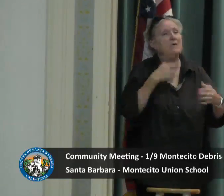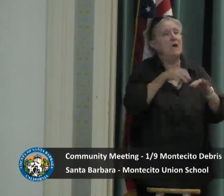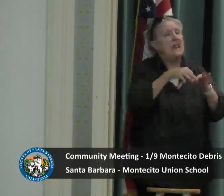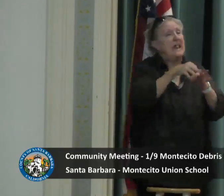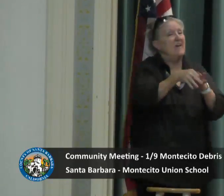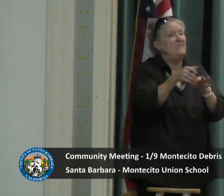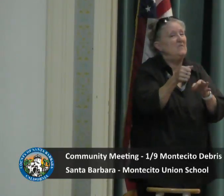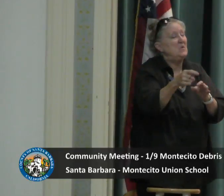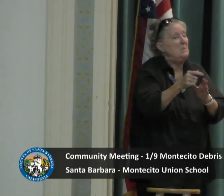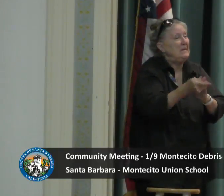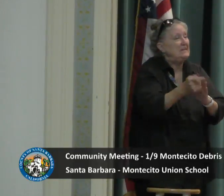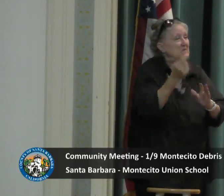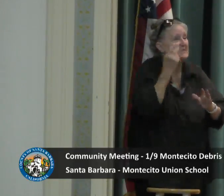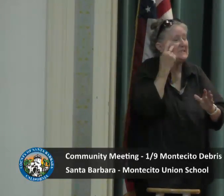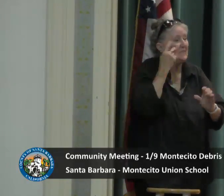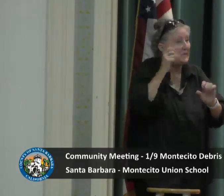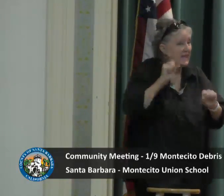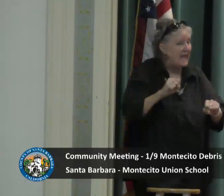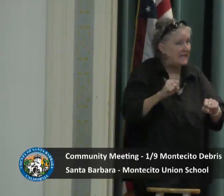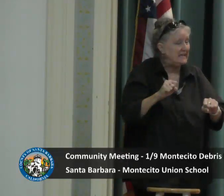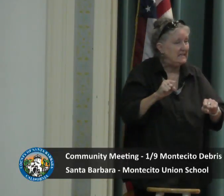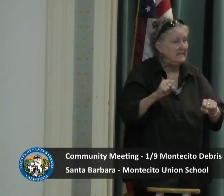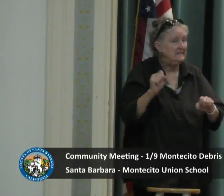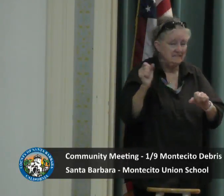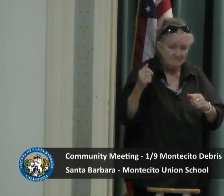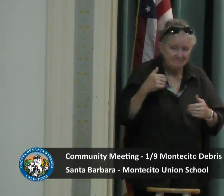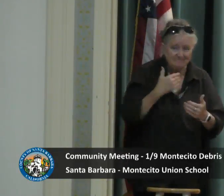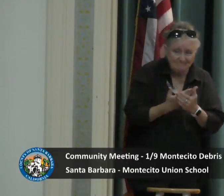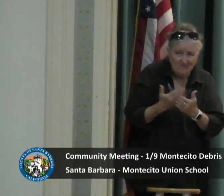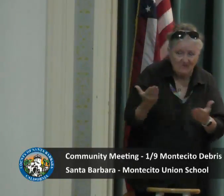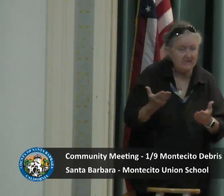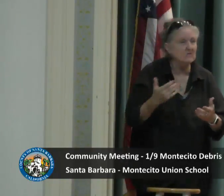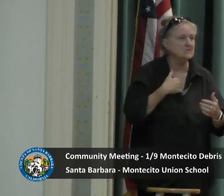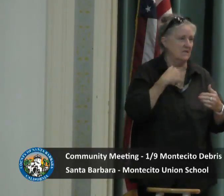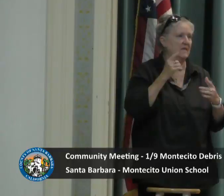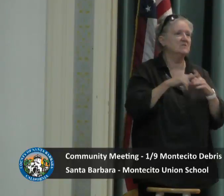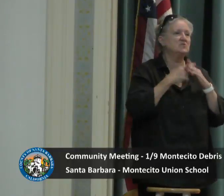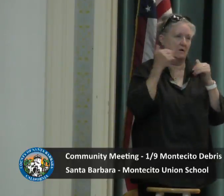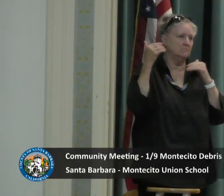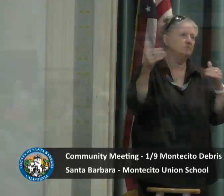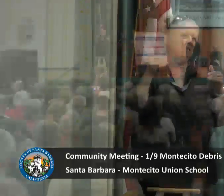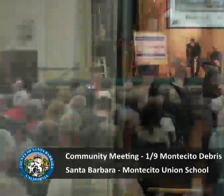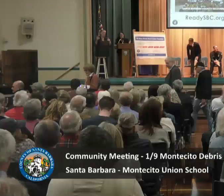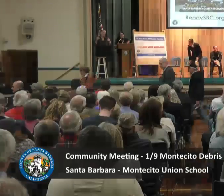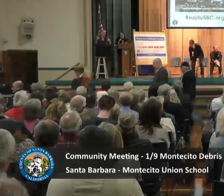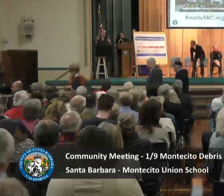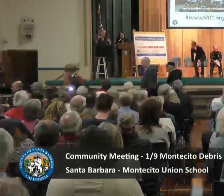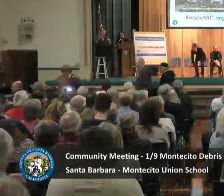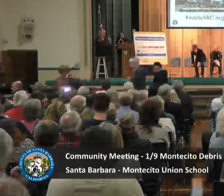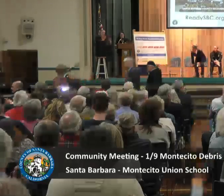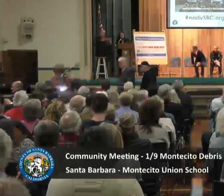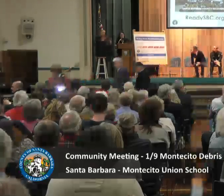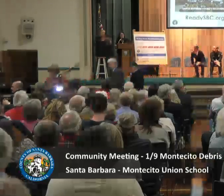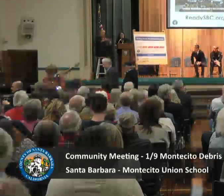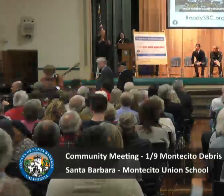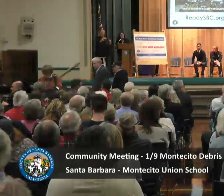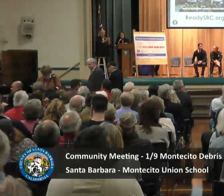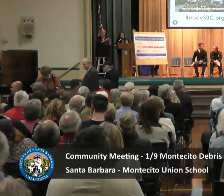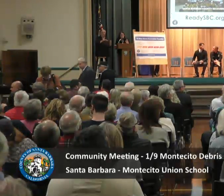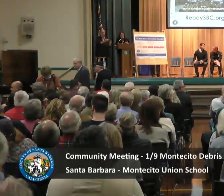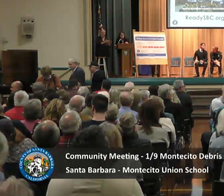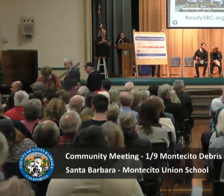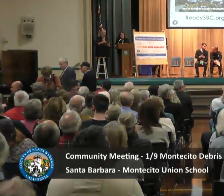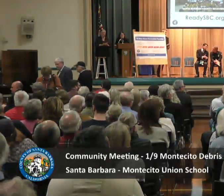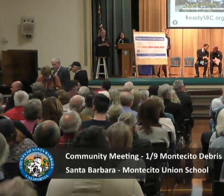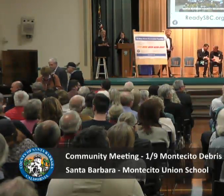few minutes to see if we can get them here, and then we're going to have to go ahead and start. And they will be joining us as they arrive.